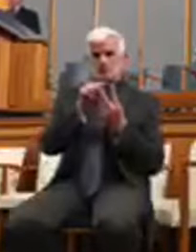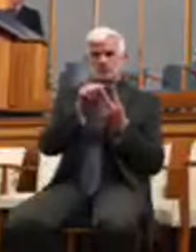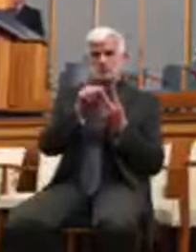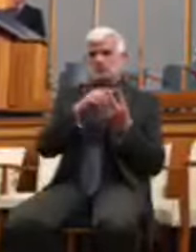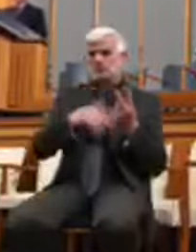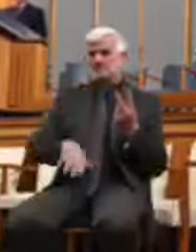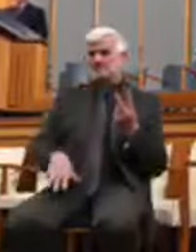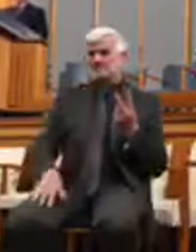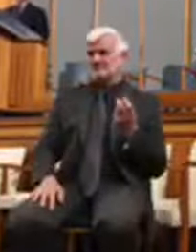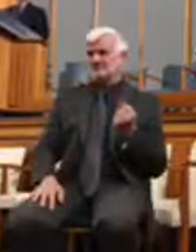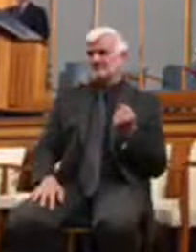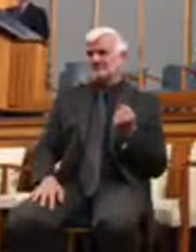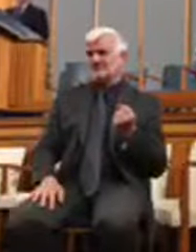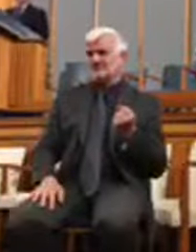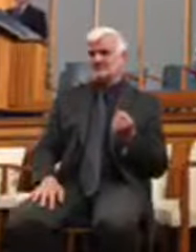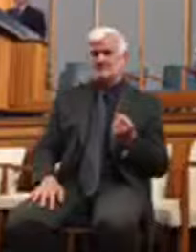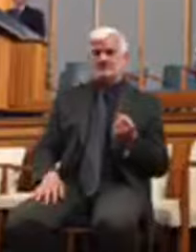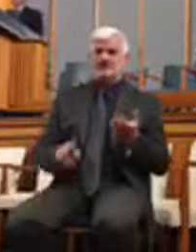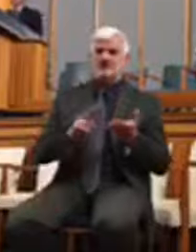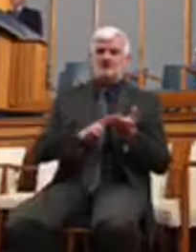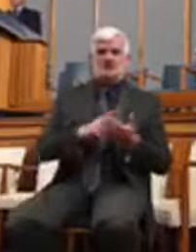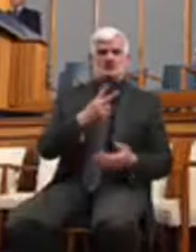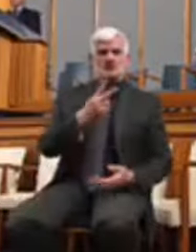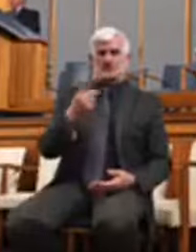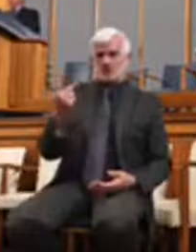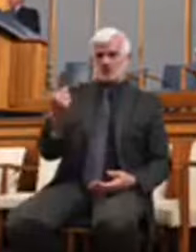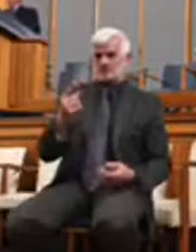the first one, Paul says in verse 21,